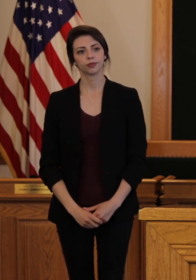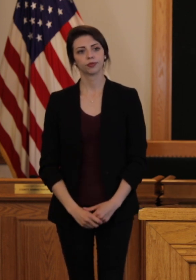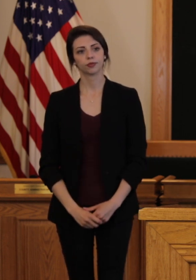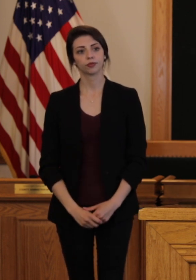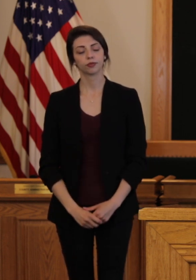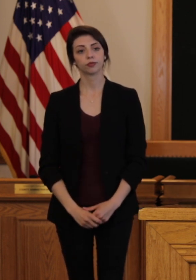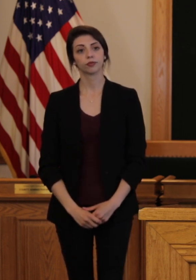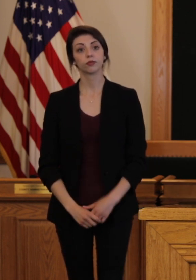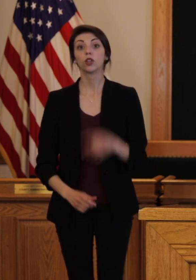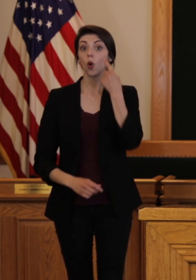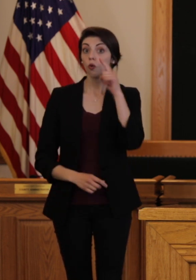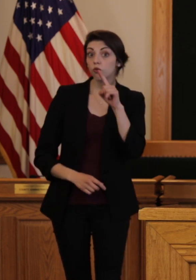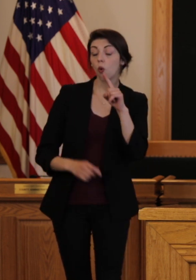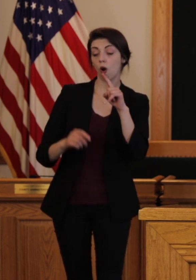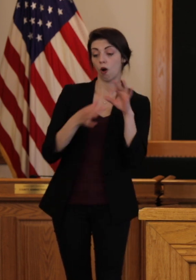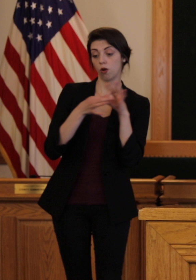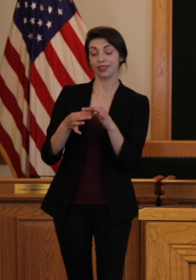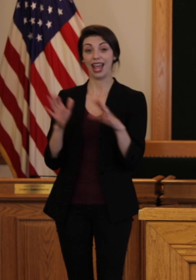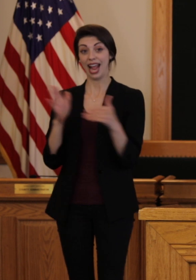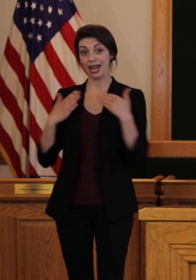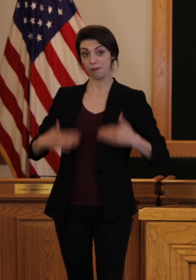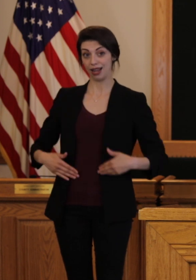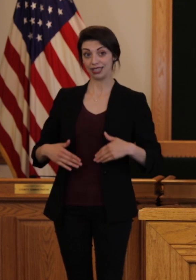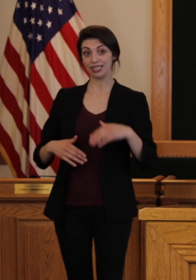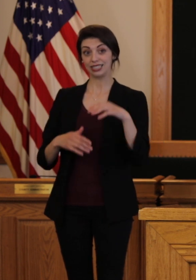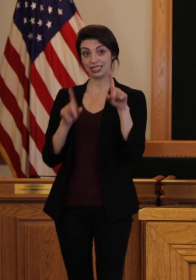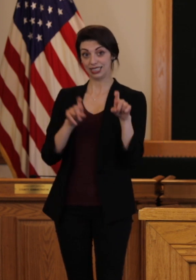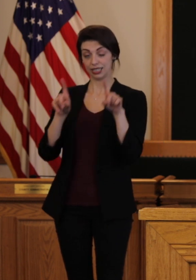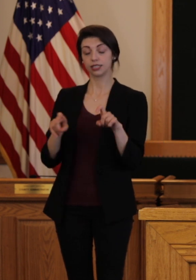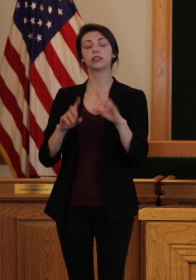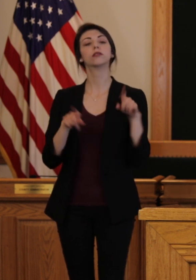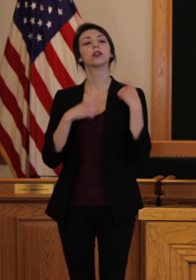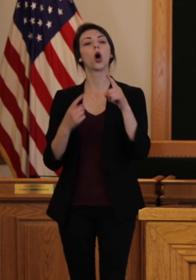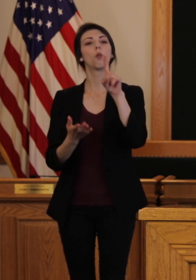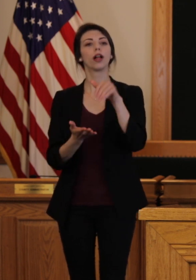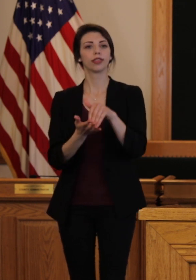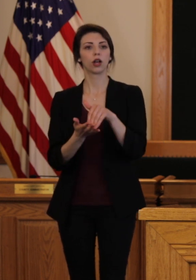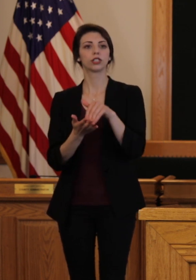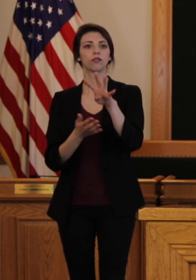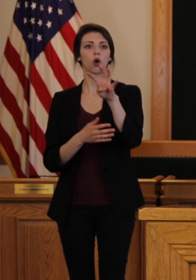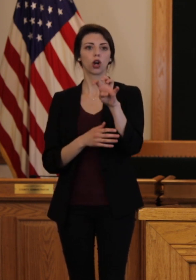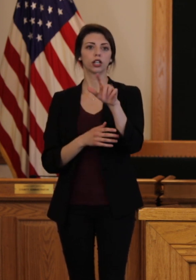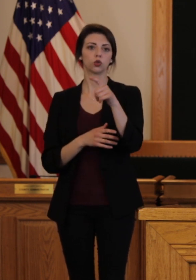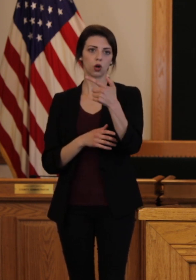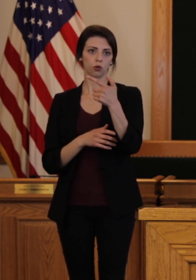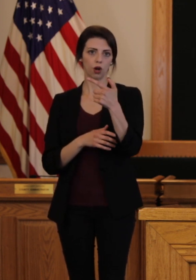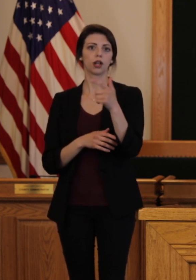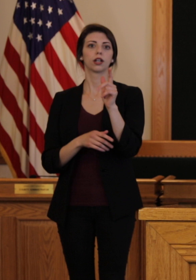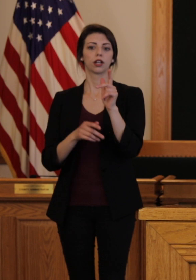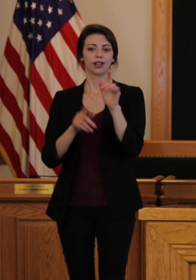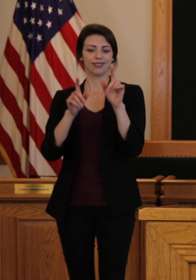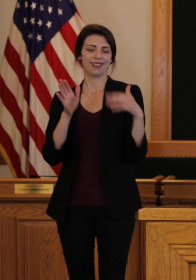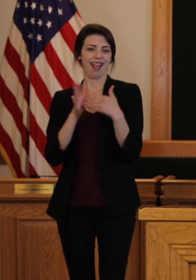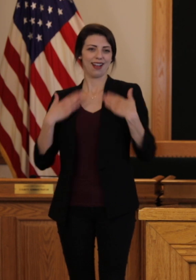As for the antibody testing, to date we've had 1,421